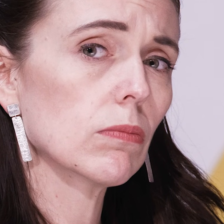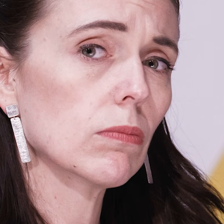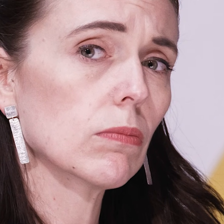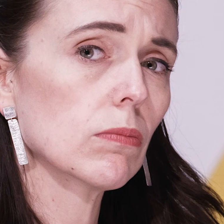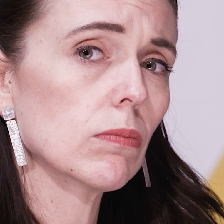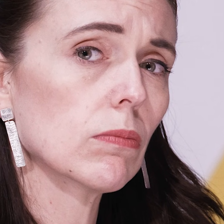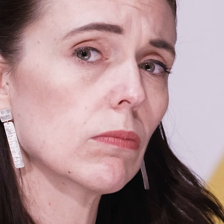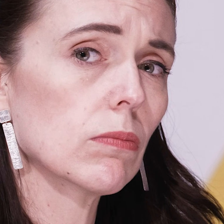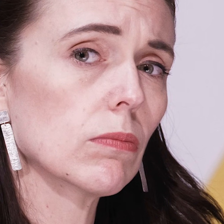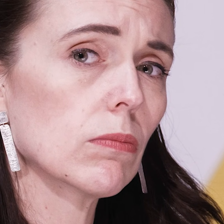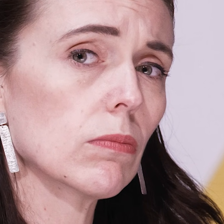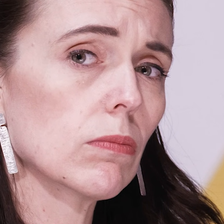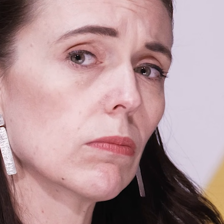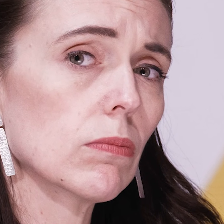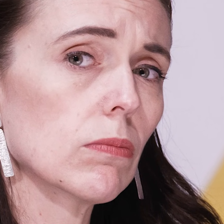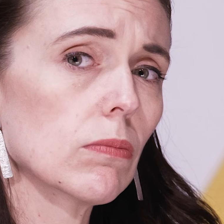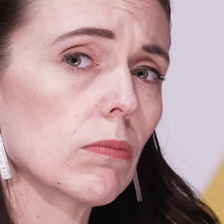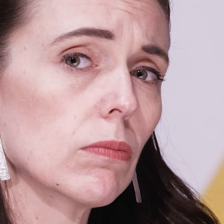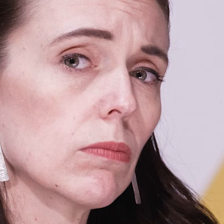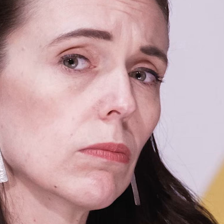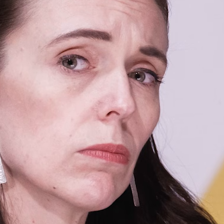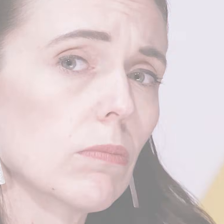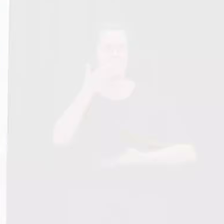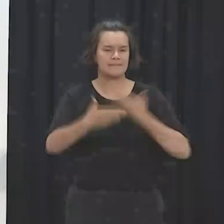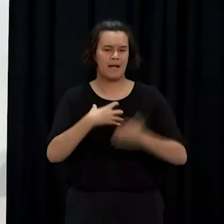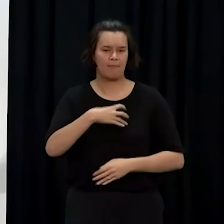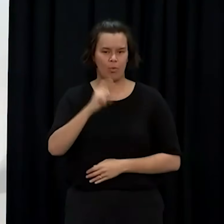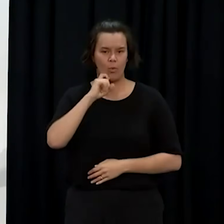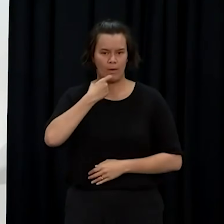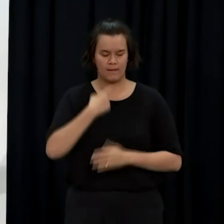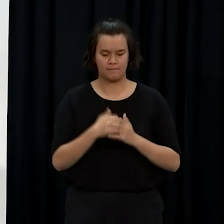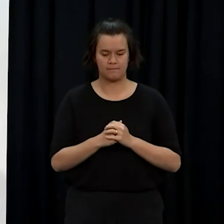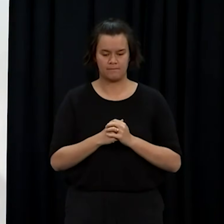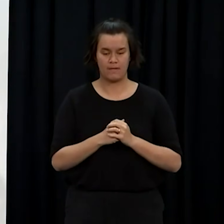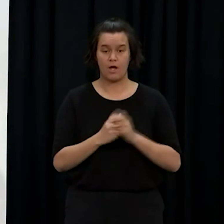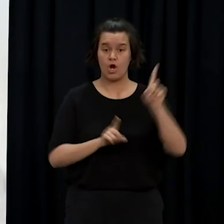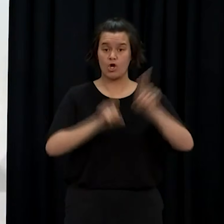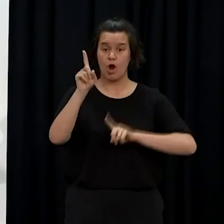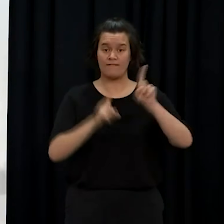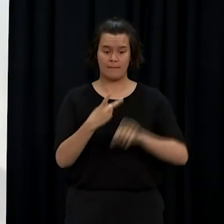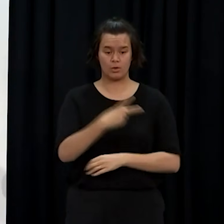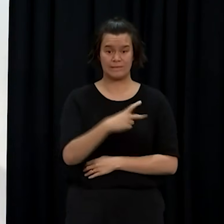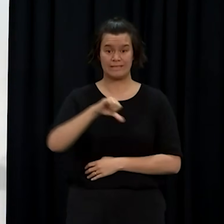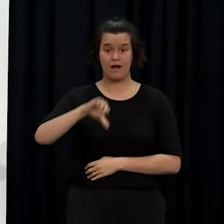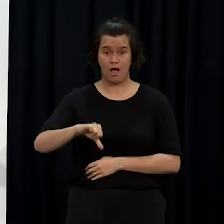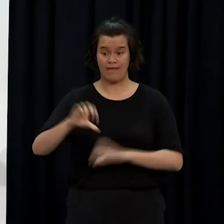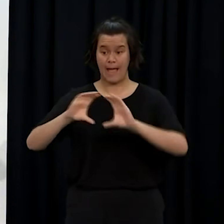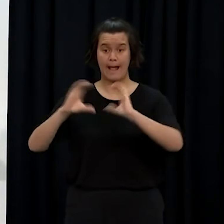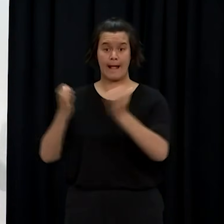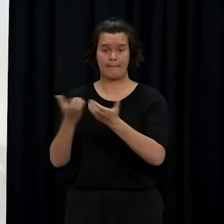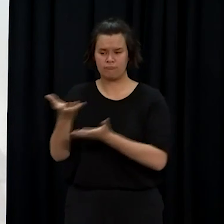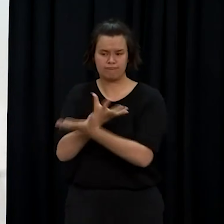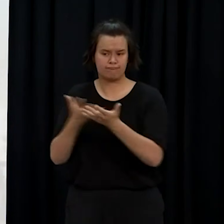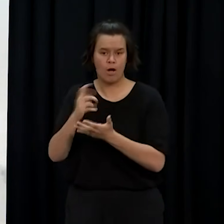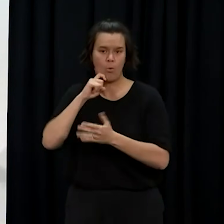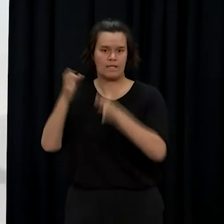similar timeframe to level transitions as they have been in the past. On November the 29th, Cabinet will confirm the decision to move